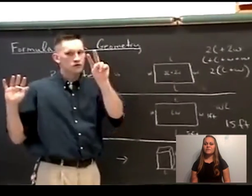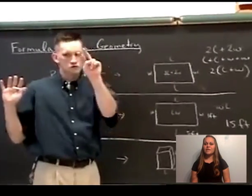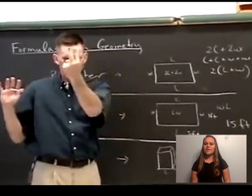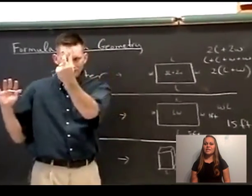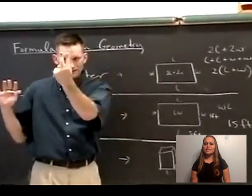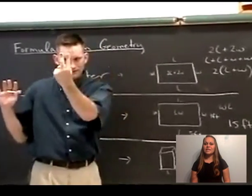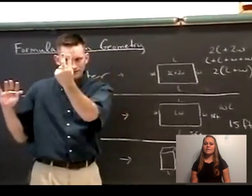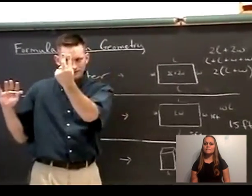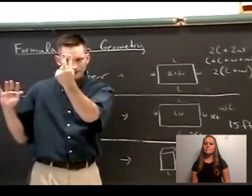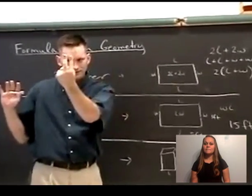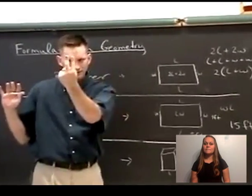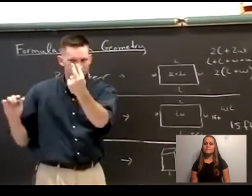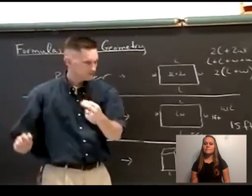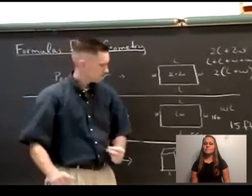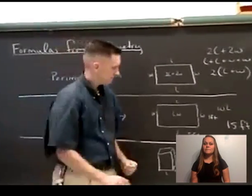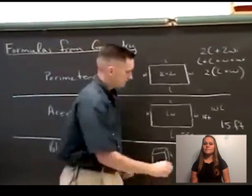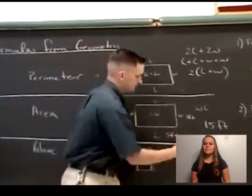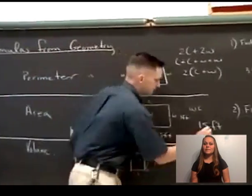Did we forget anything?